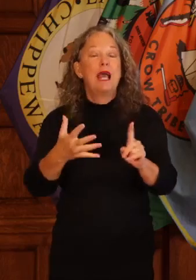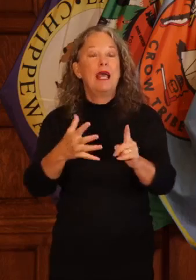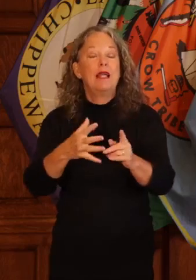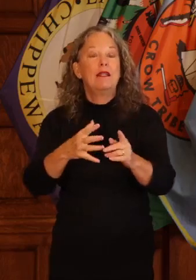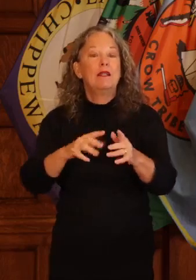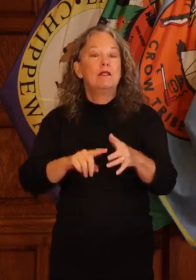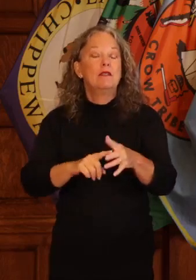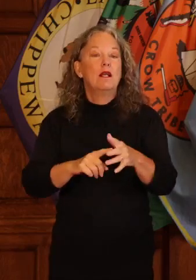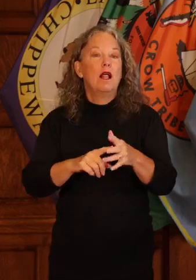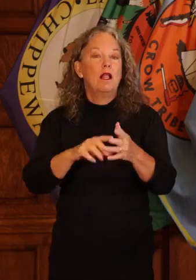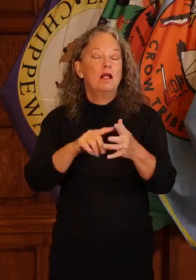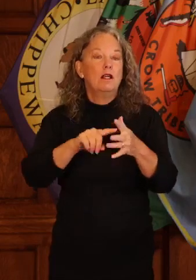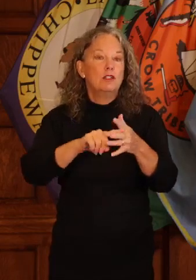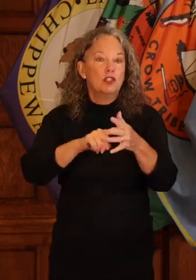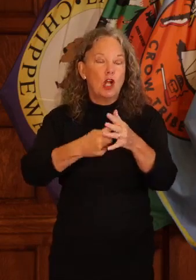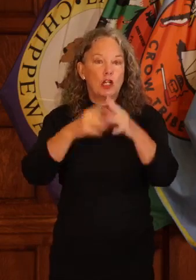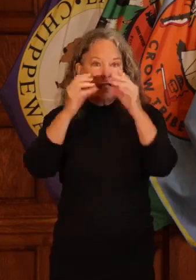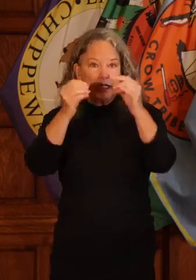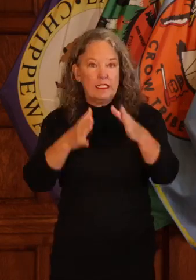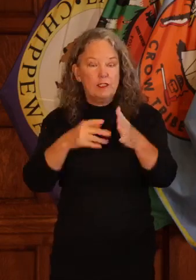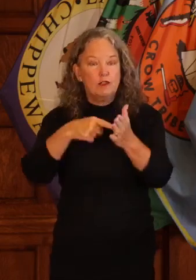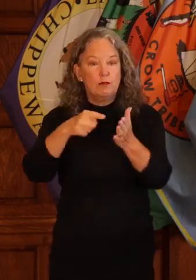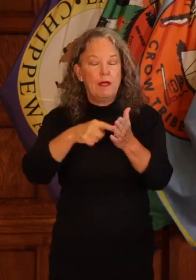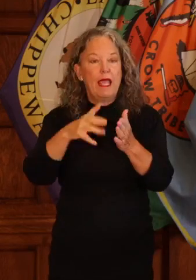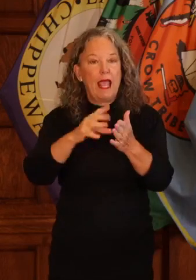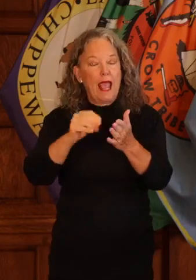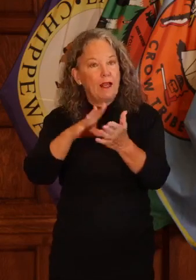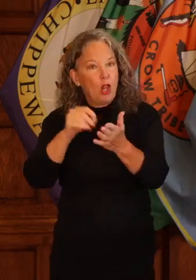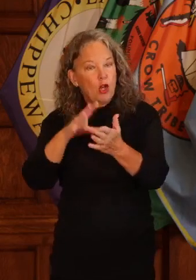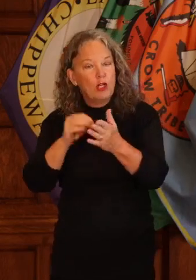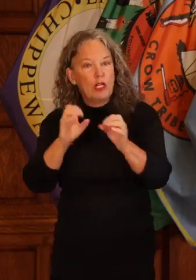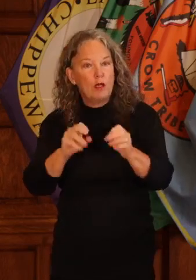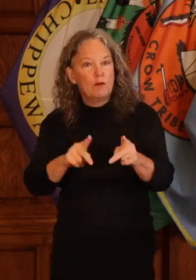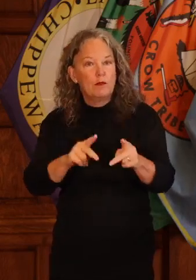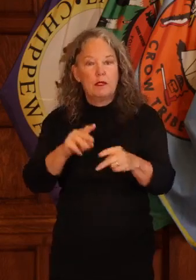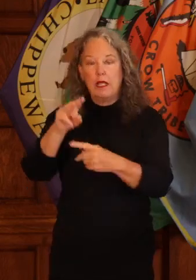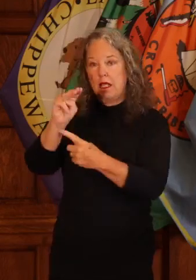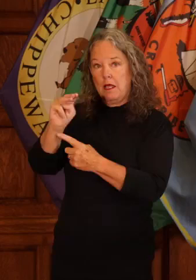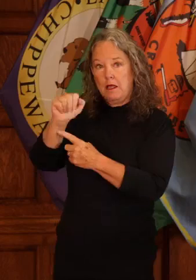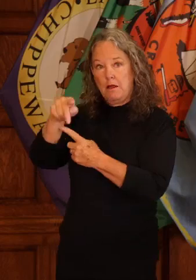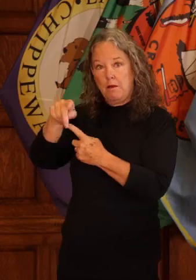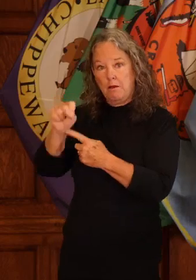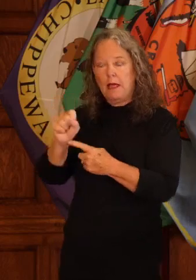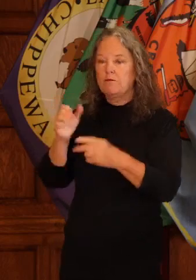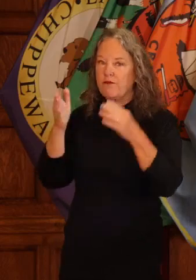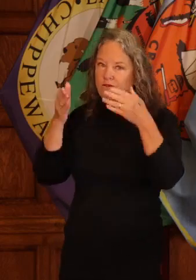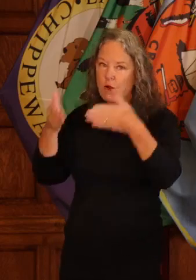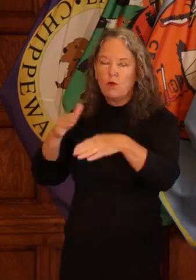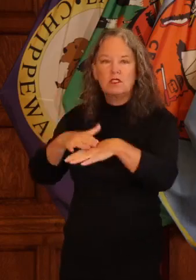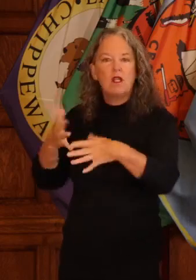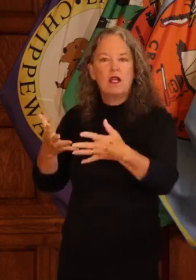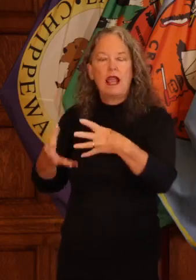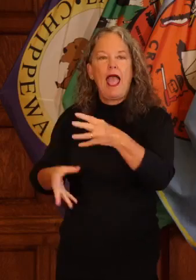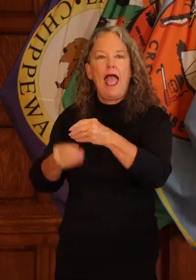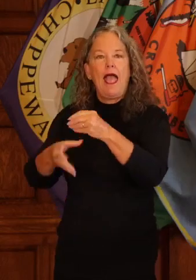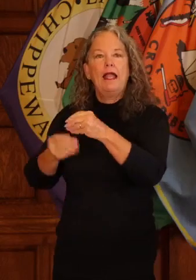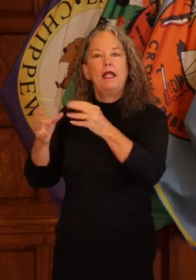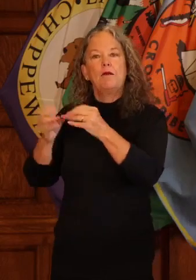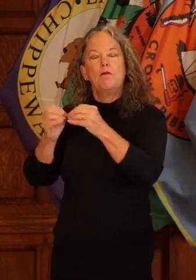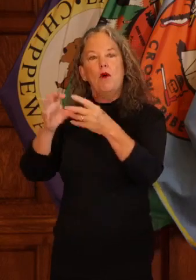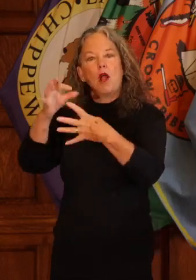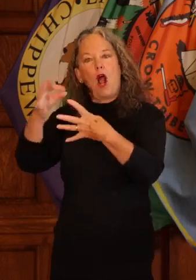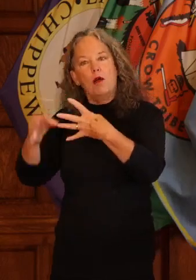opportunities and starting teacher pay. That's what STARS does. MAPS was really focused on adding more options